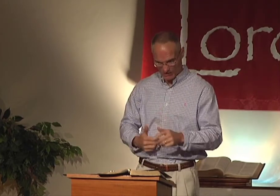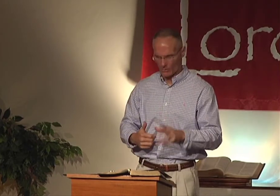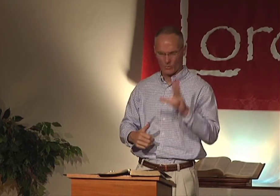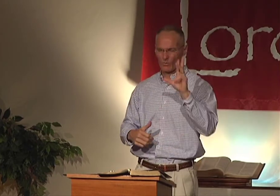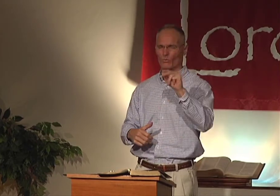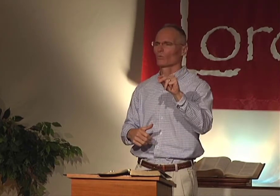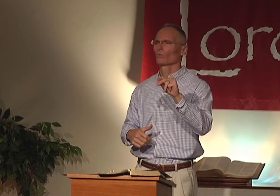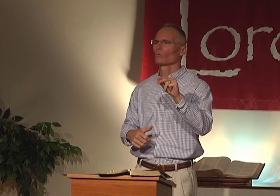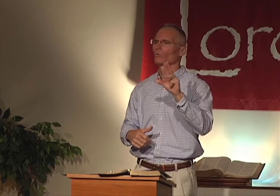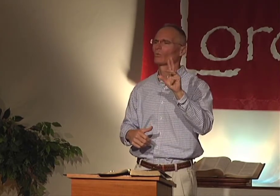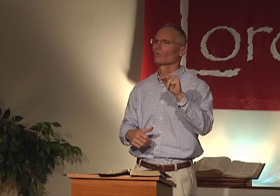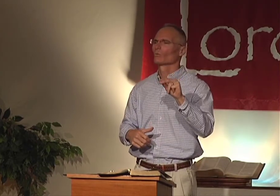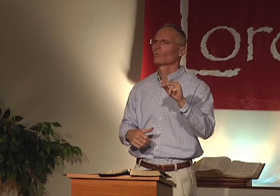That is Christian.